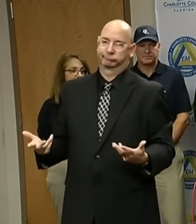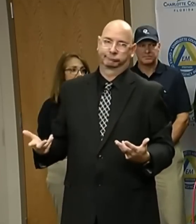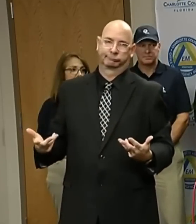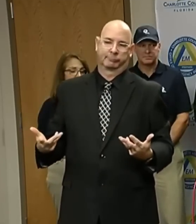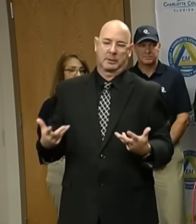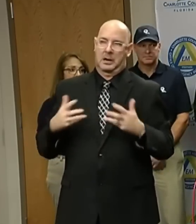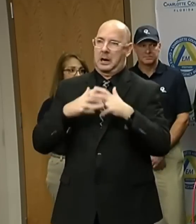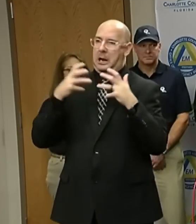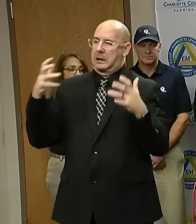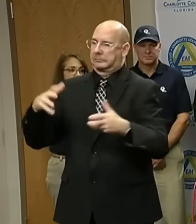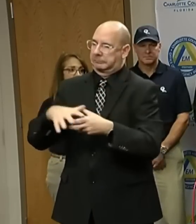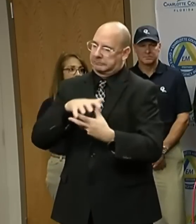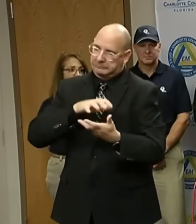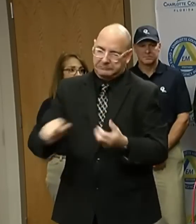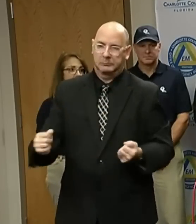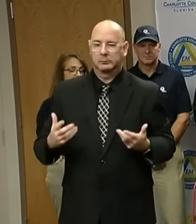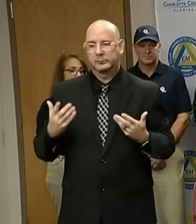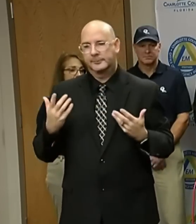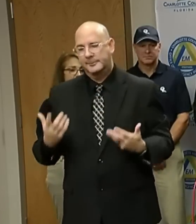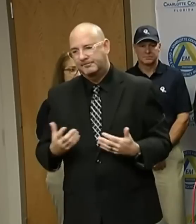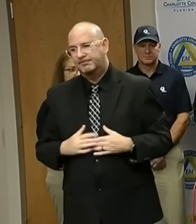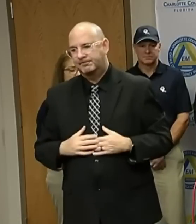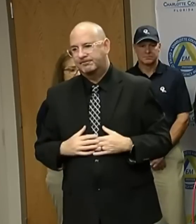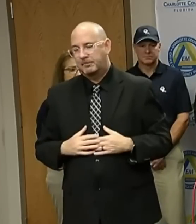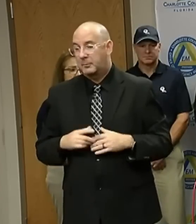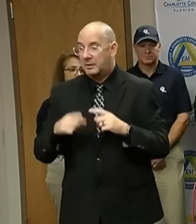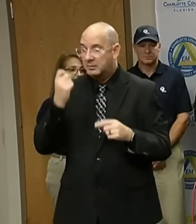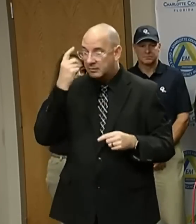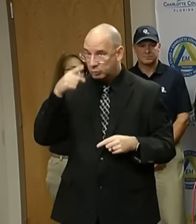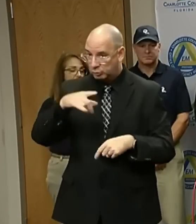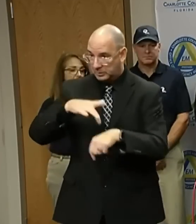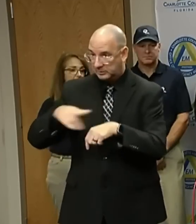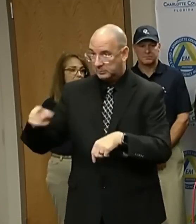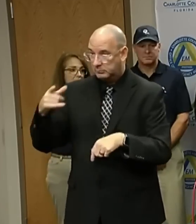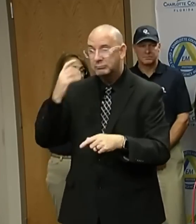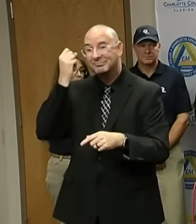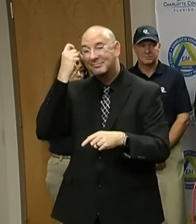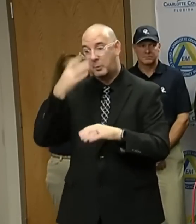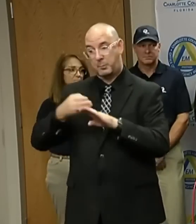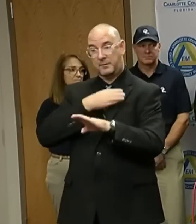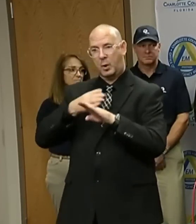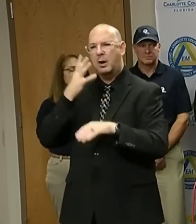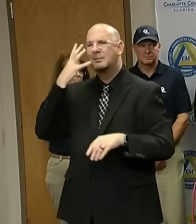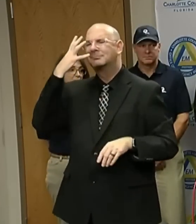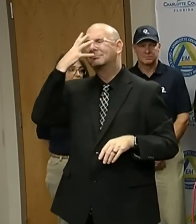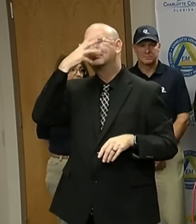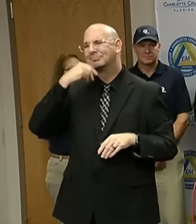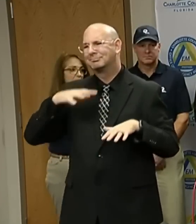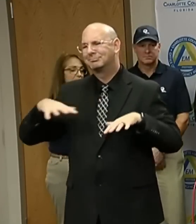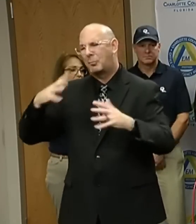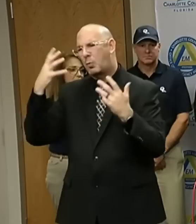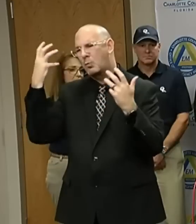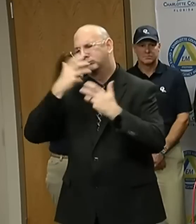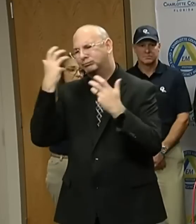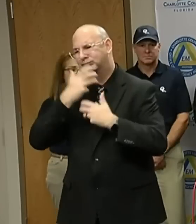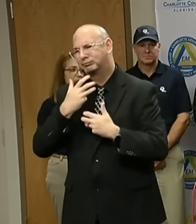it's a beautiful place, really neat community, and it got hit with really biblical storm surge, and it